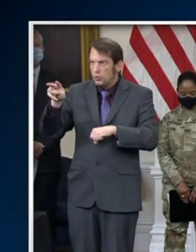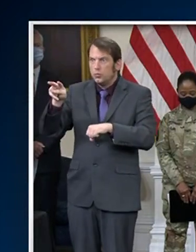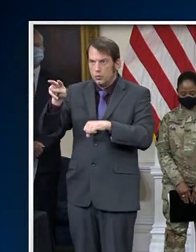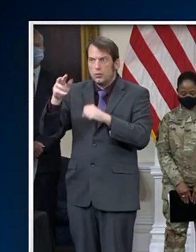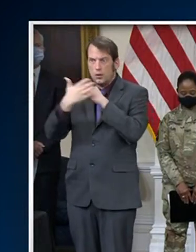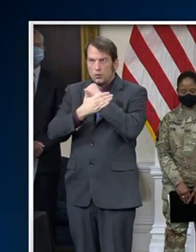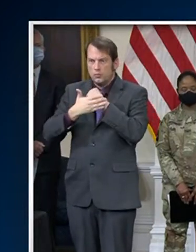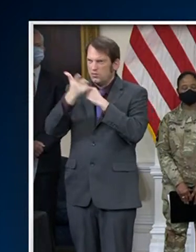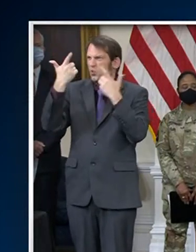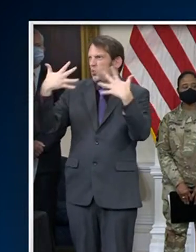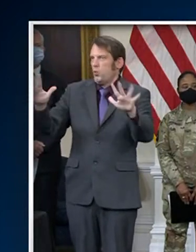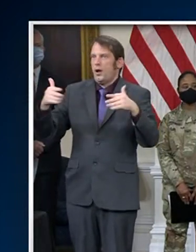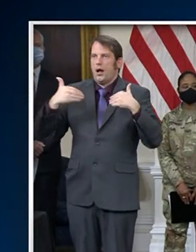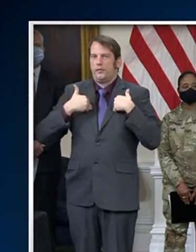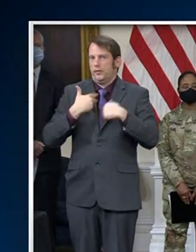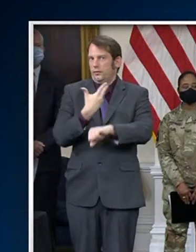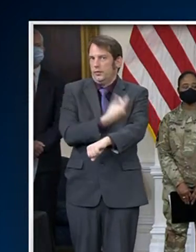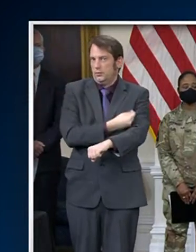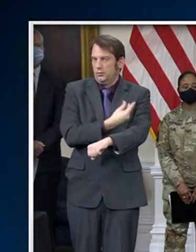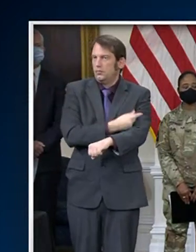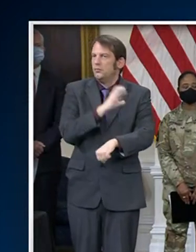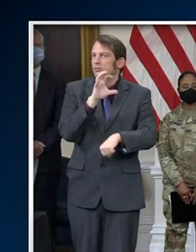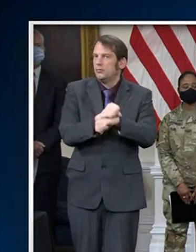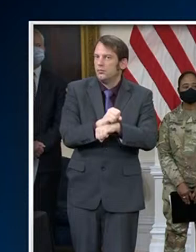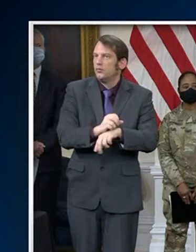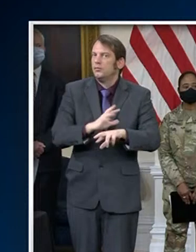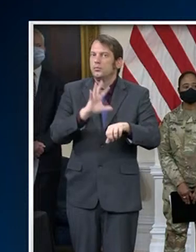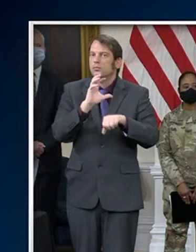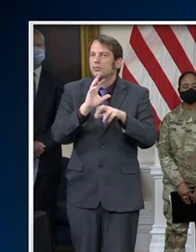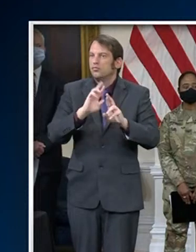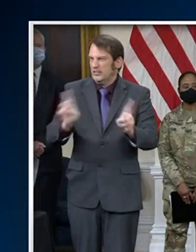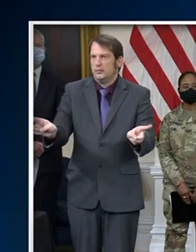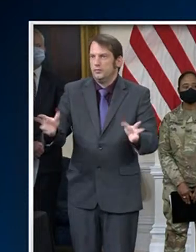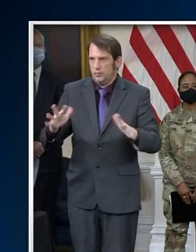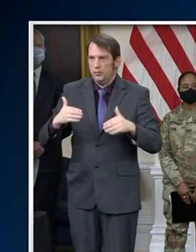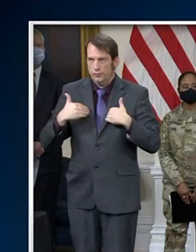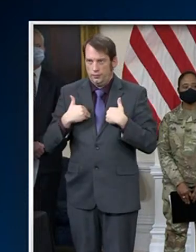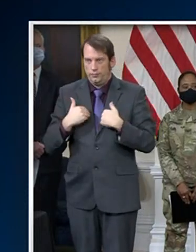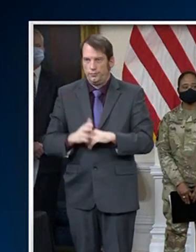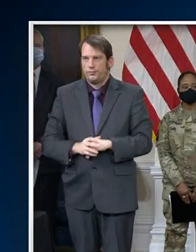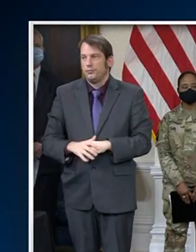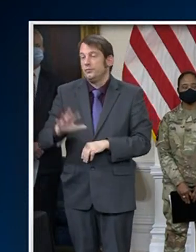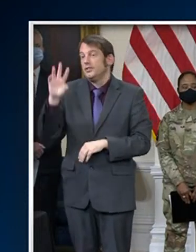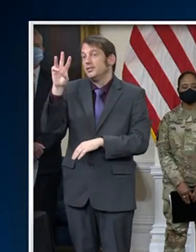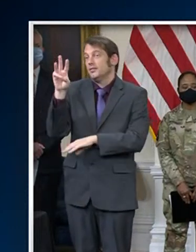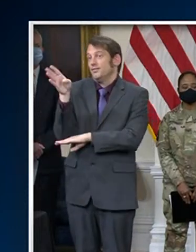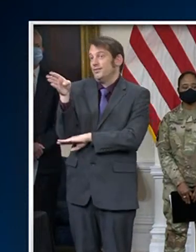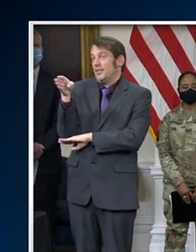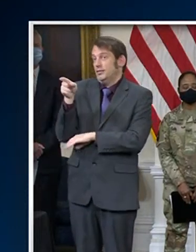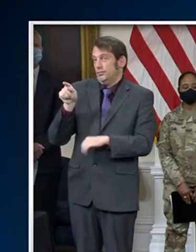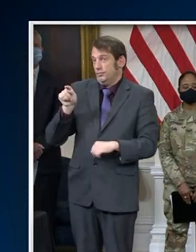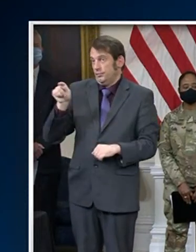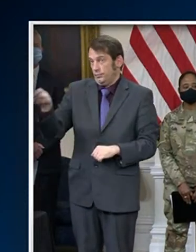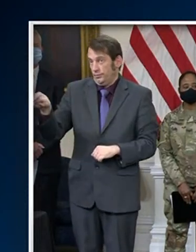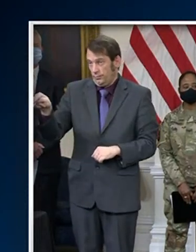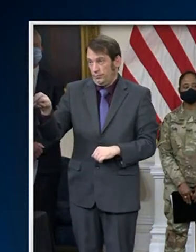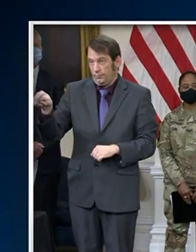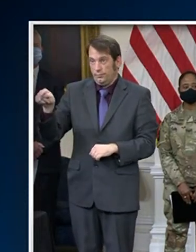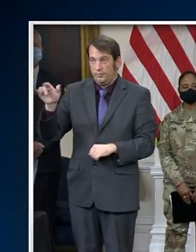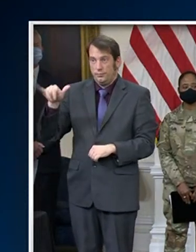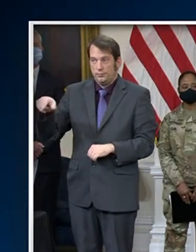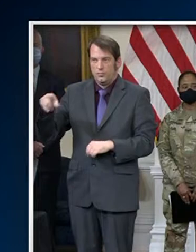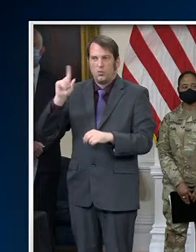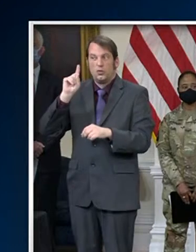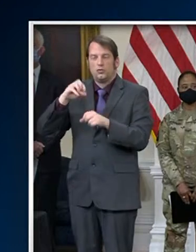for appointments for vaccinations at the state's Six Flags site in Prince George's County. At the